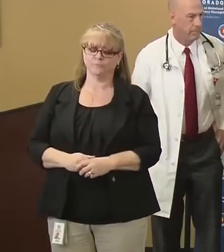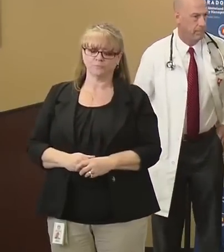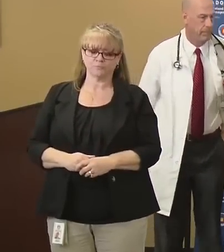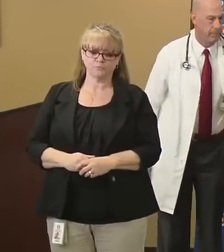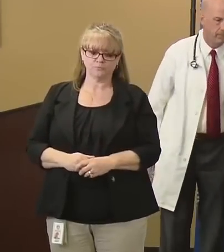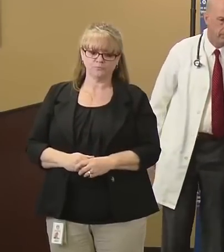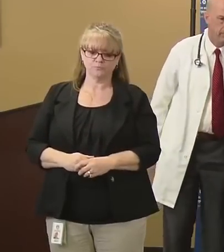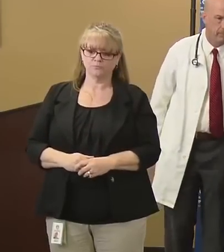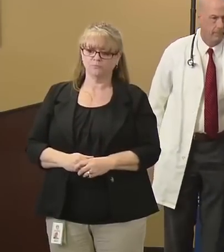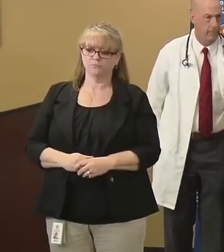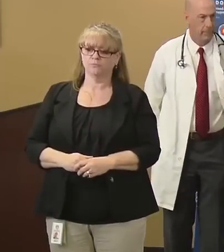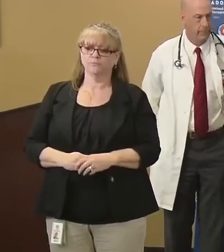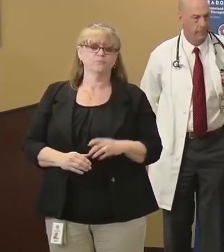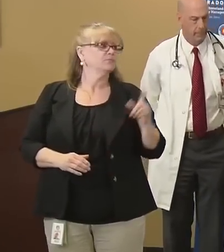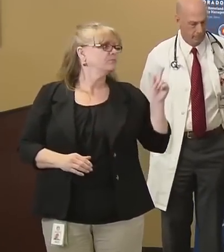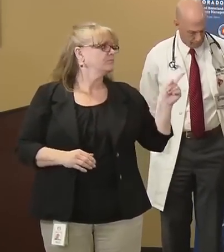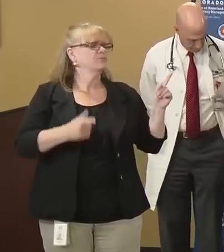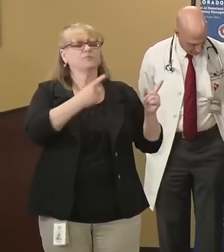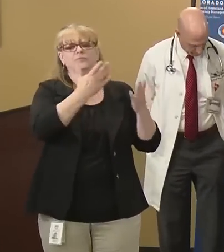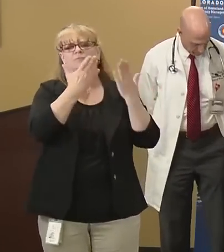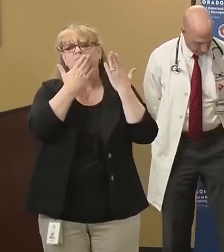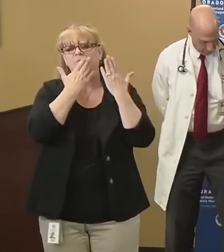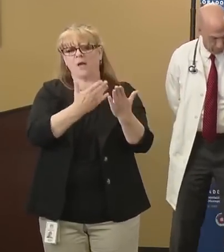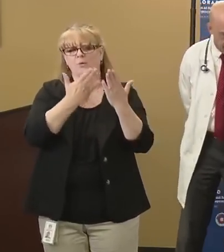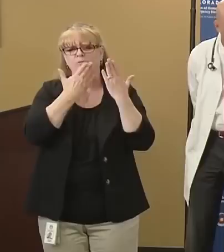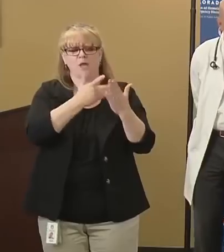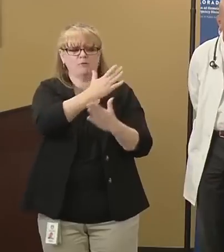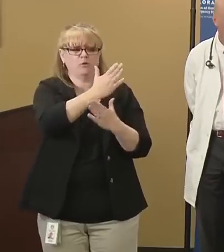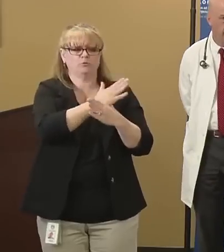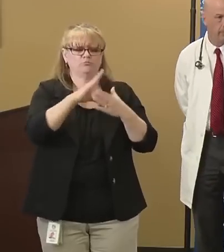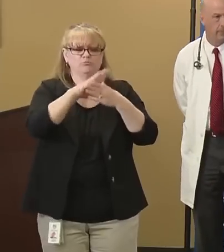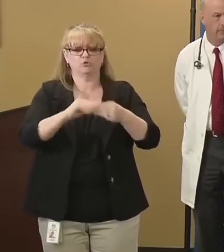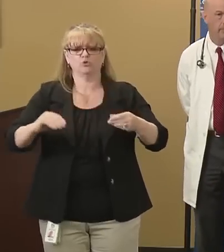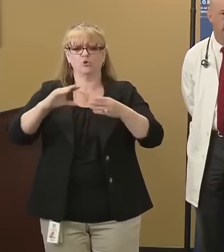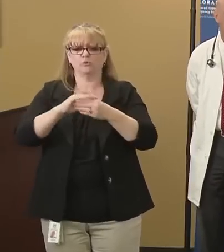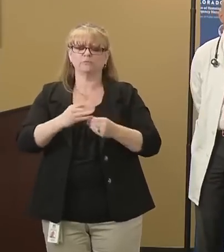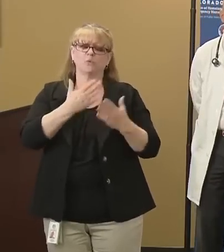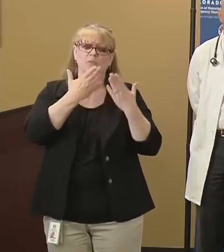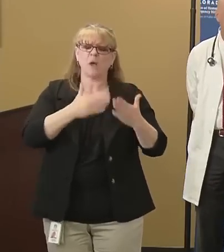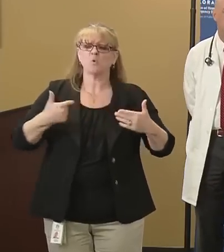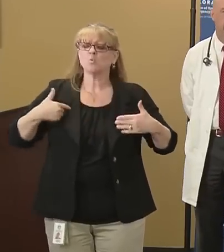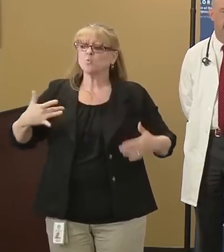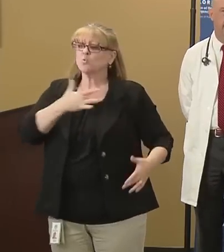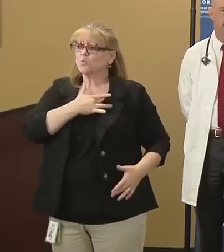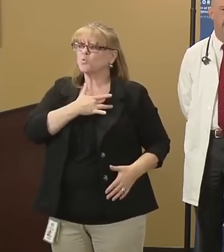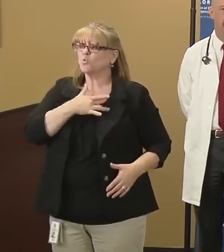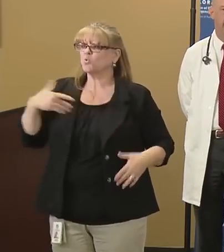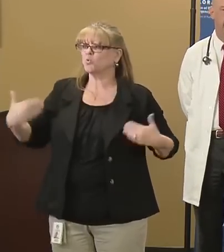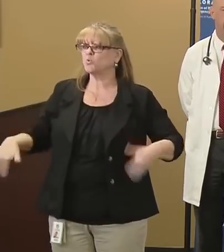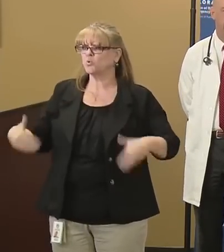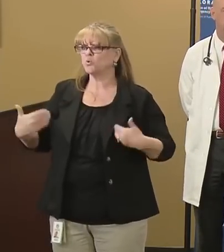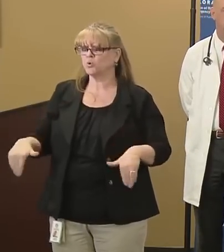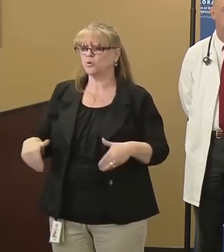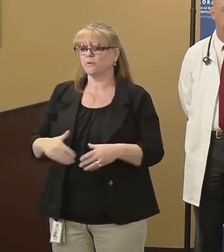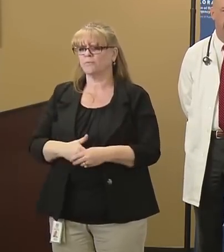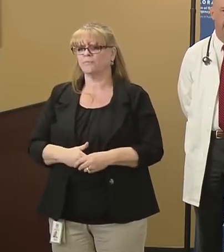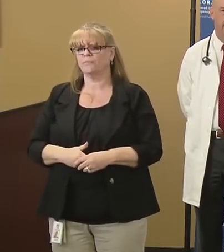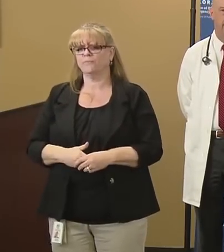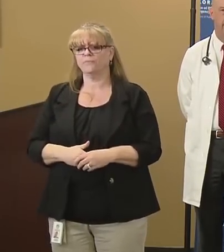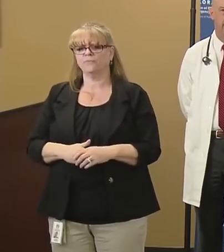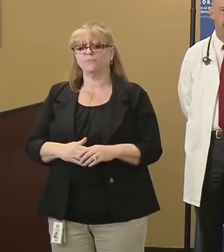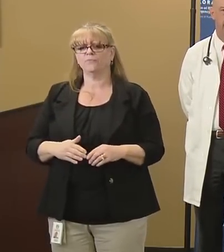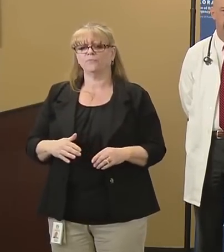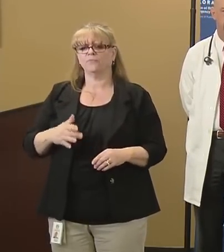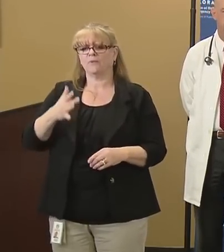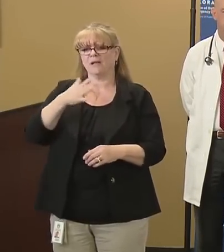Thank you, Dr. Moss, for sharing that powerful story with you. Really about faith